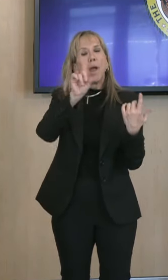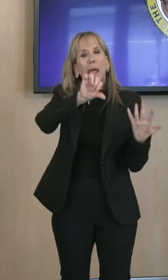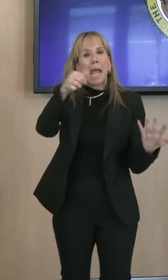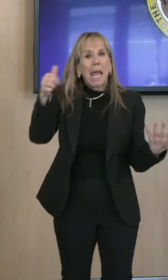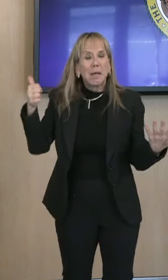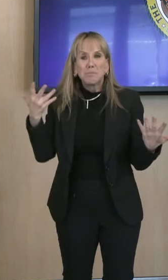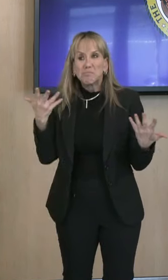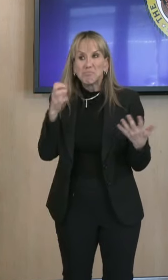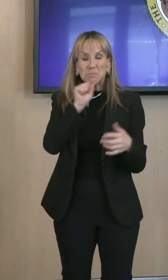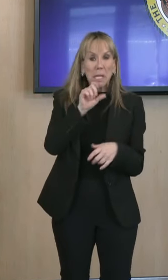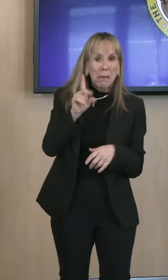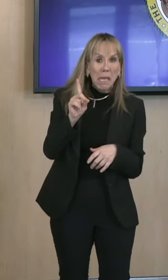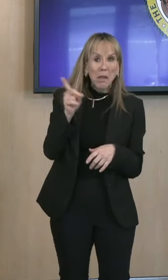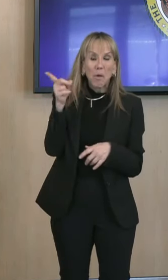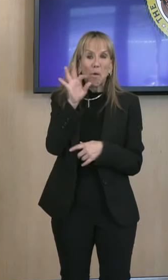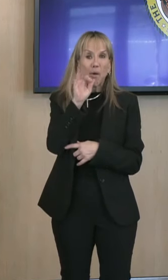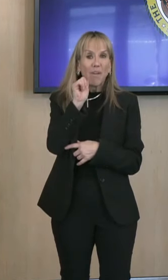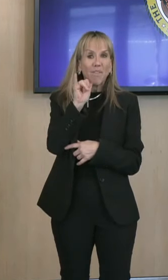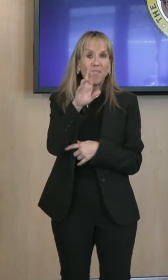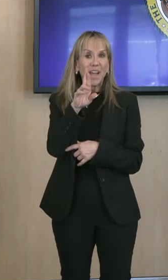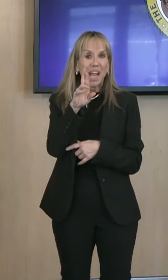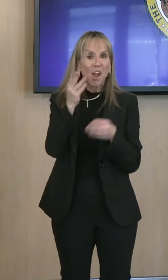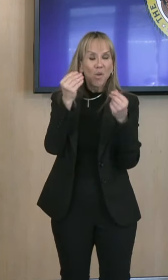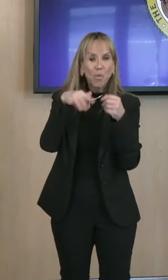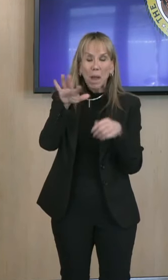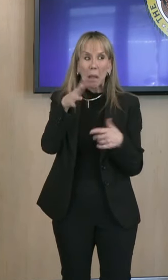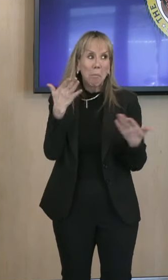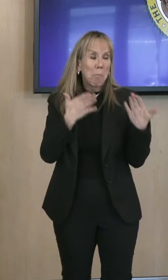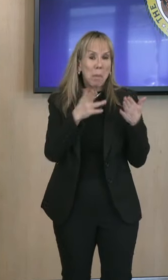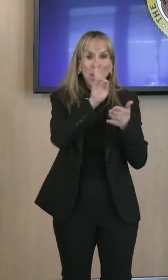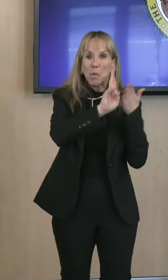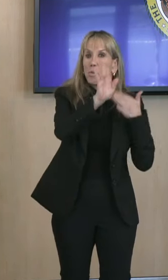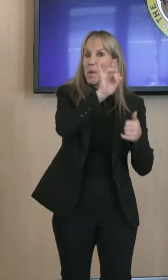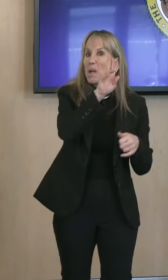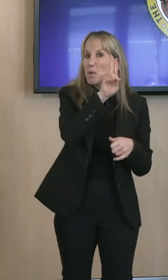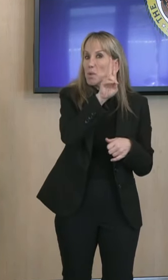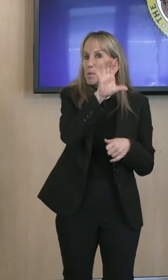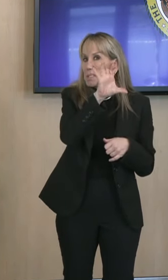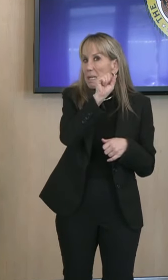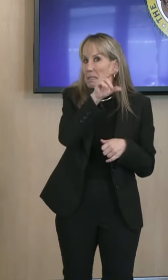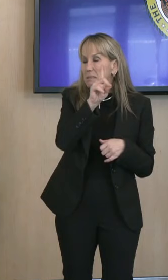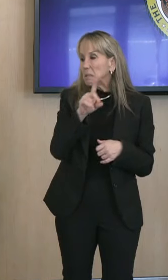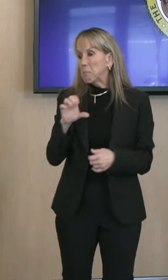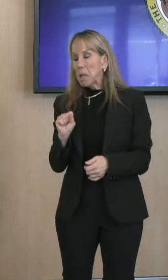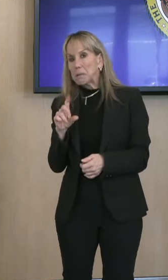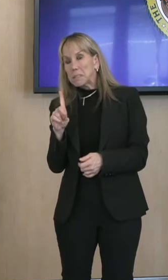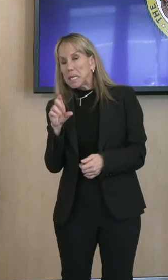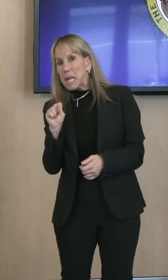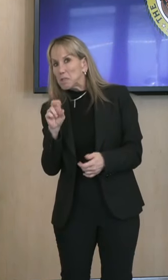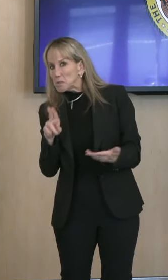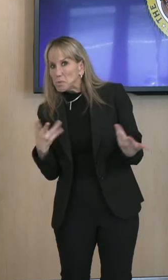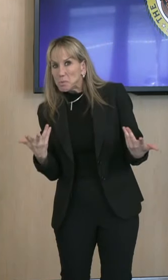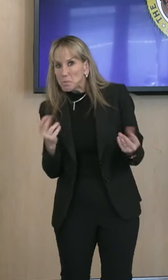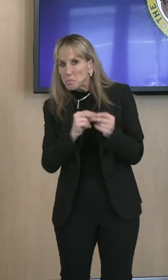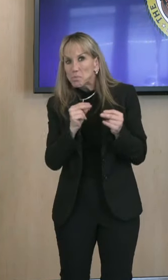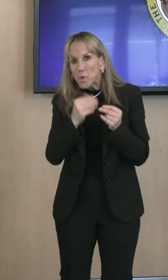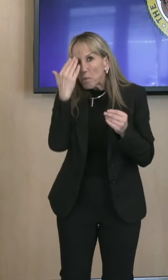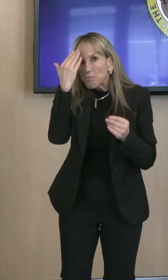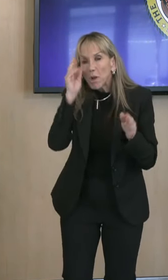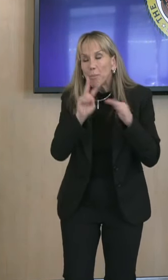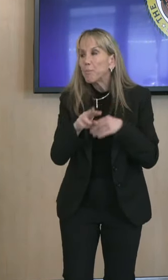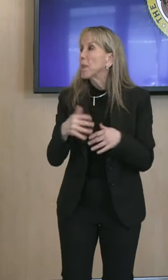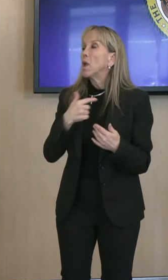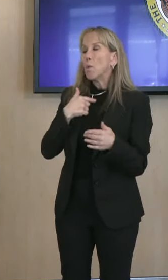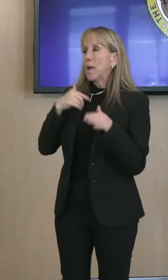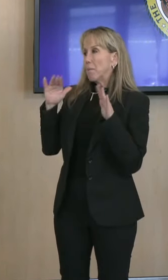Diego County Fairgrounds, perhaps? Universities such as UCSD or SDSU? Well, we haven't identified or publicly shared any